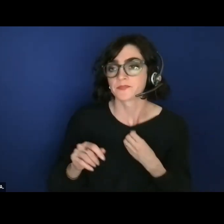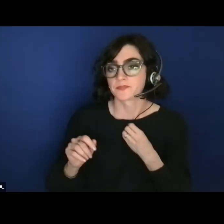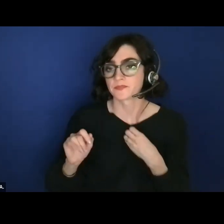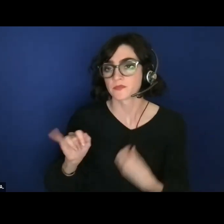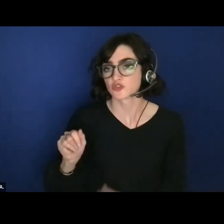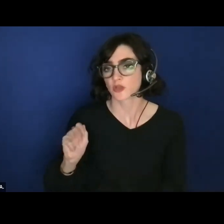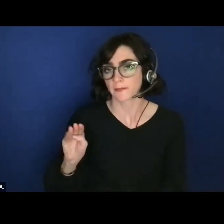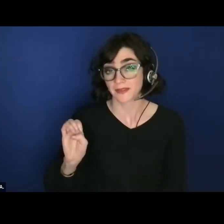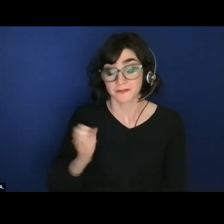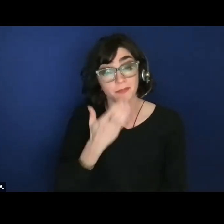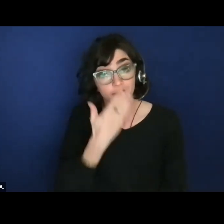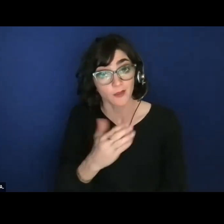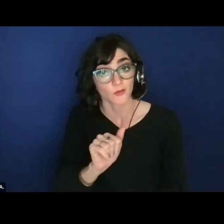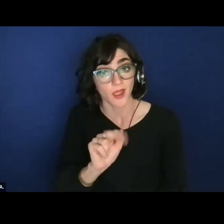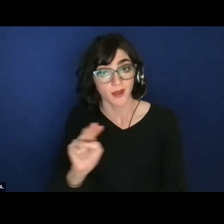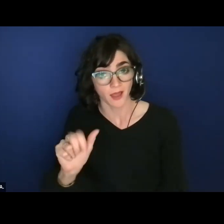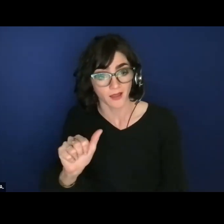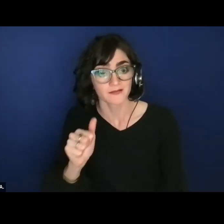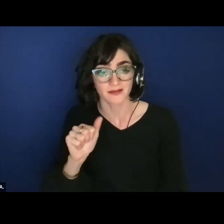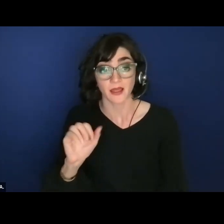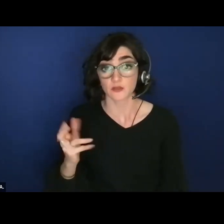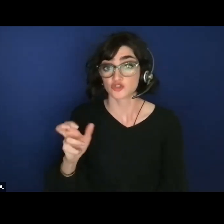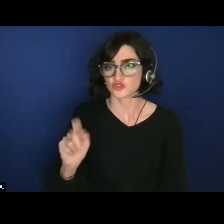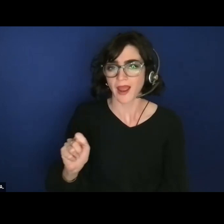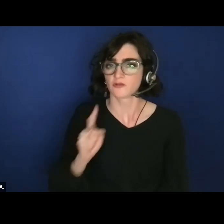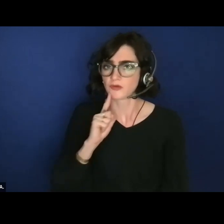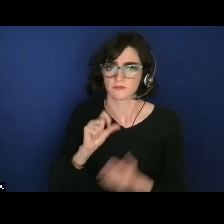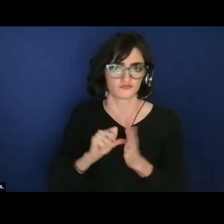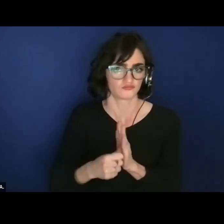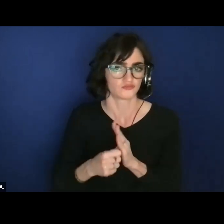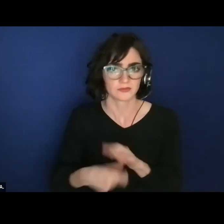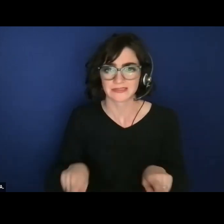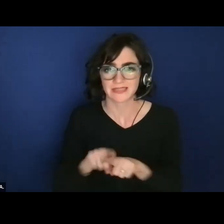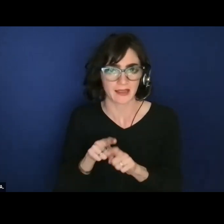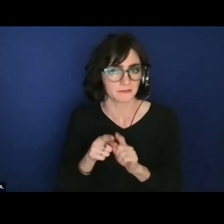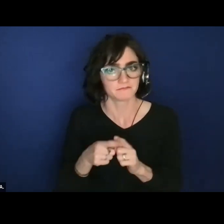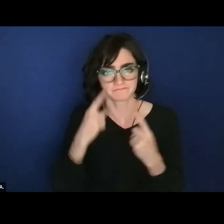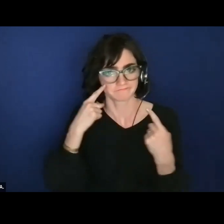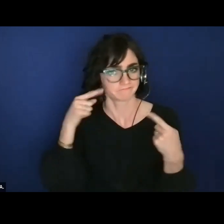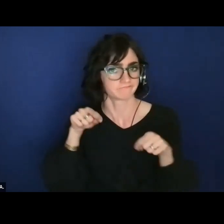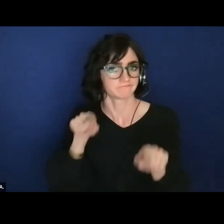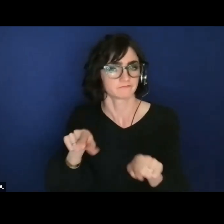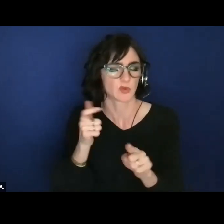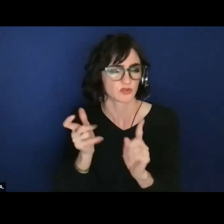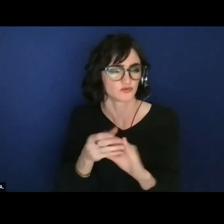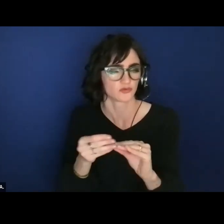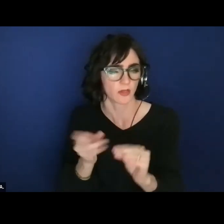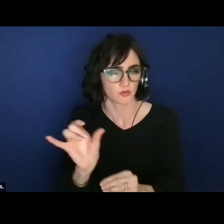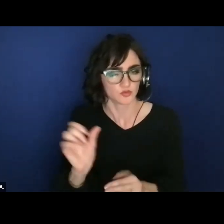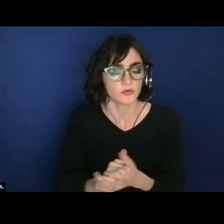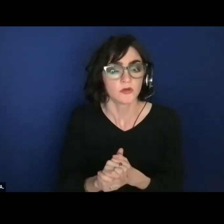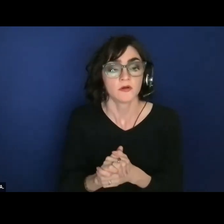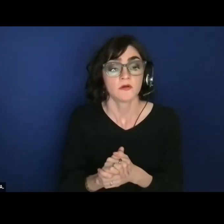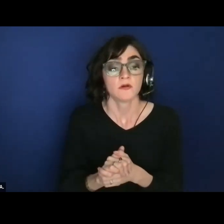you're echoed quite a bit in the chat, so I'm going to share that as well. But some takeaways from what you said.